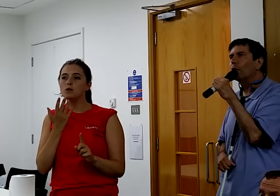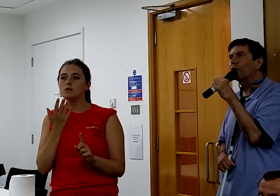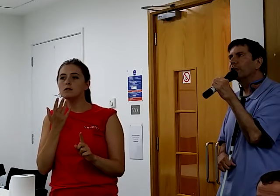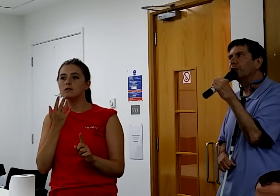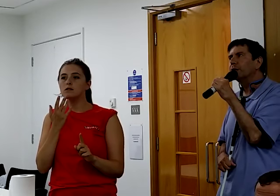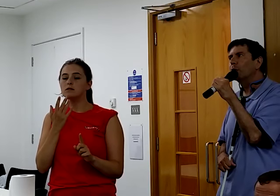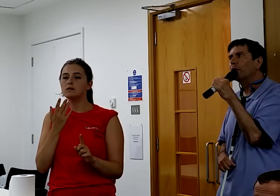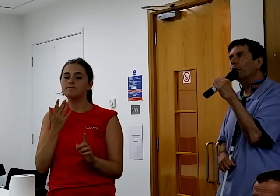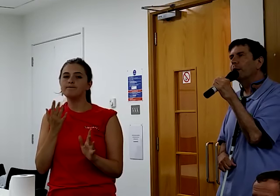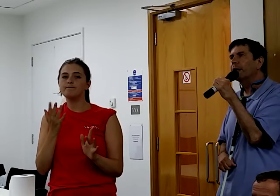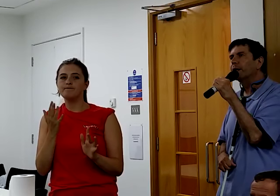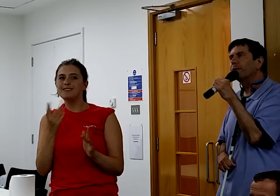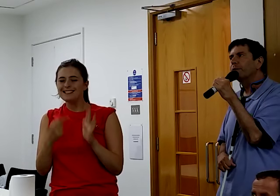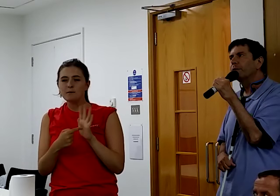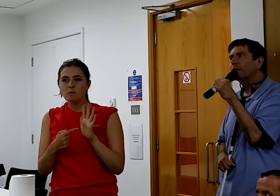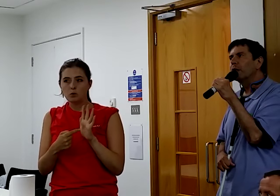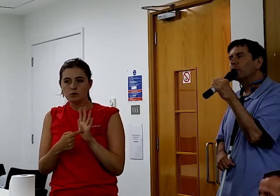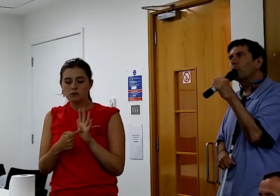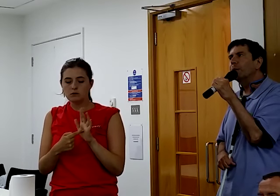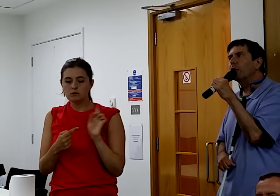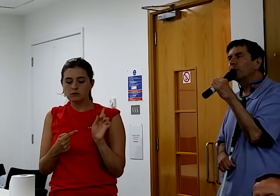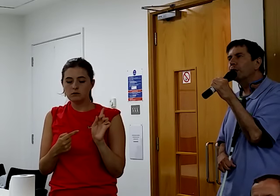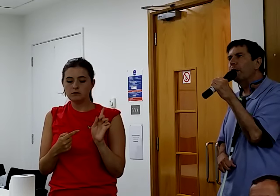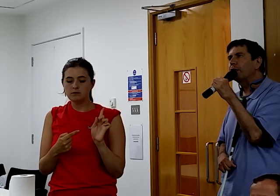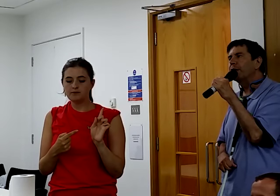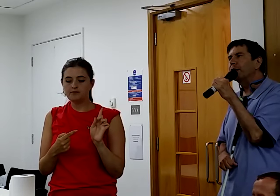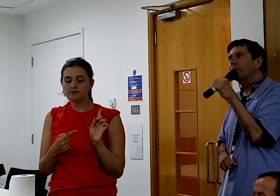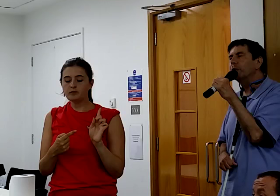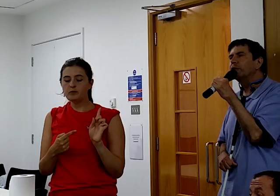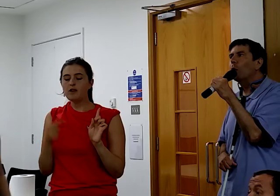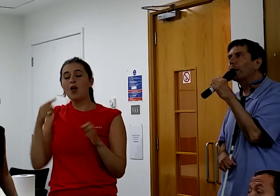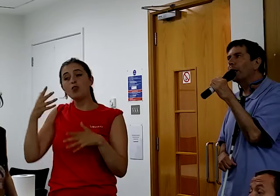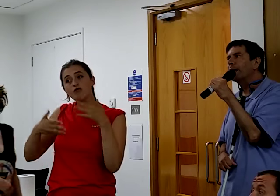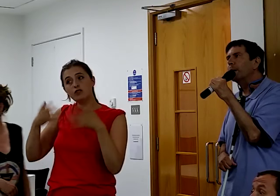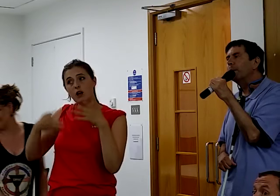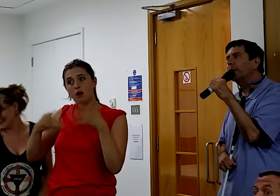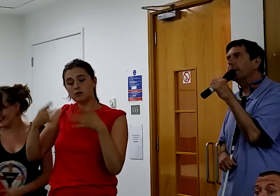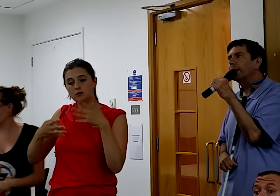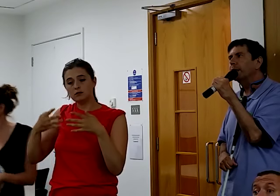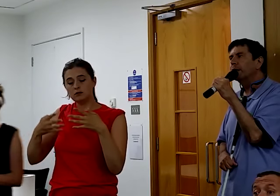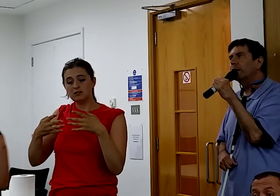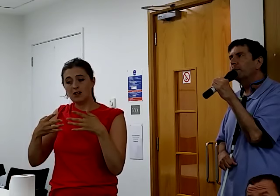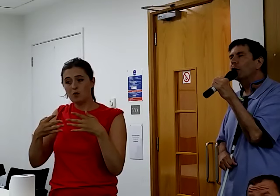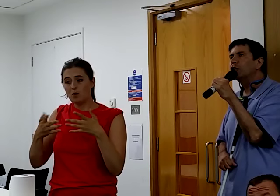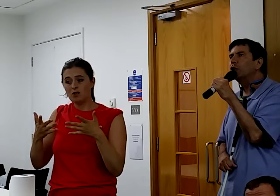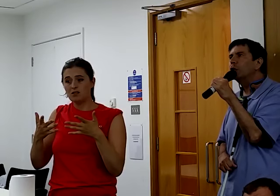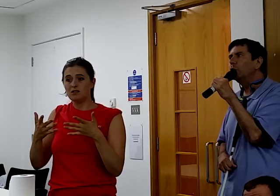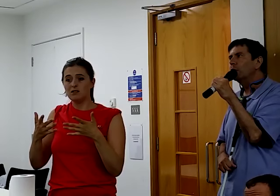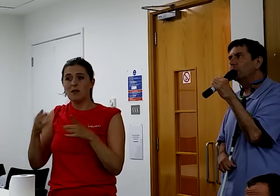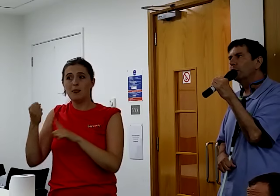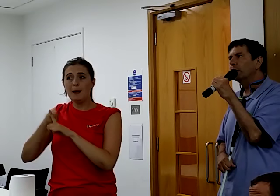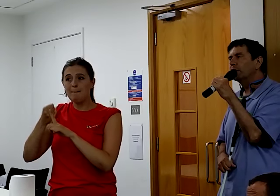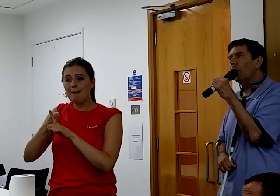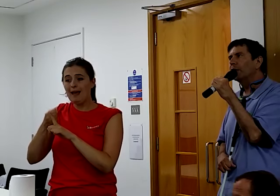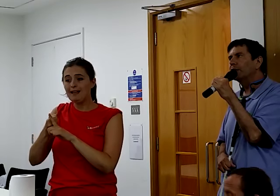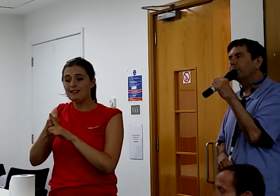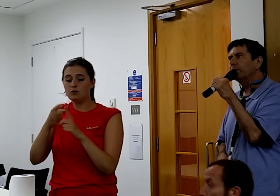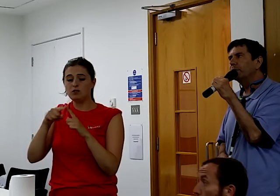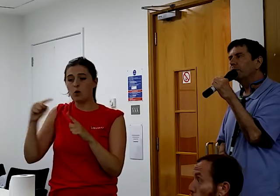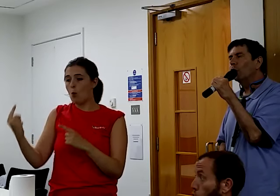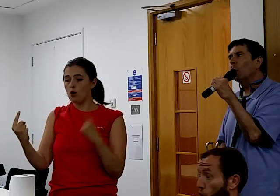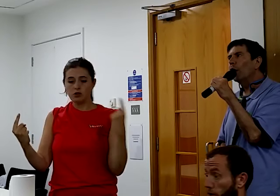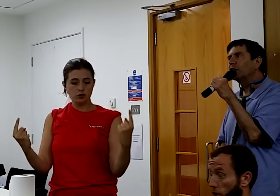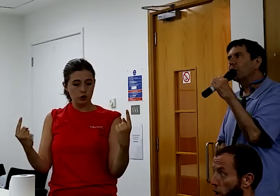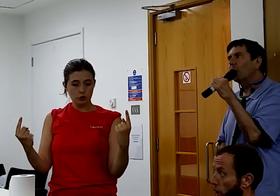very, very important. This is the point I want to make. Because when we look at the referendum, it was dominated completely by two